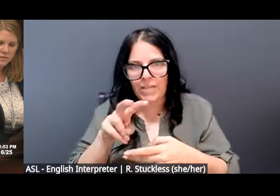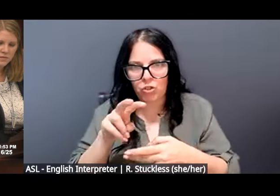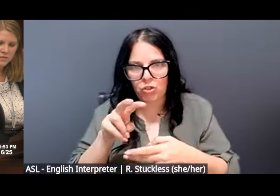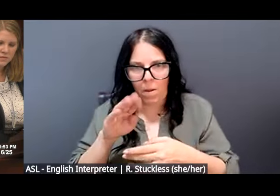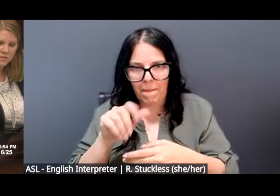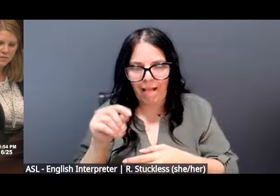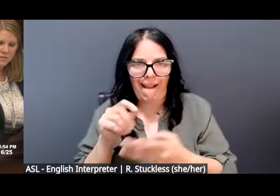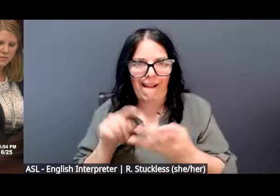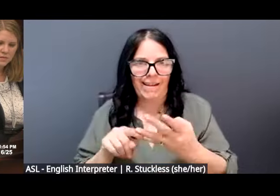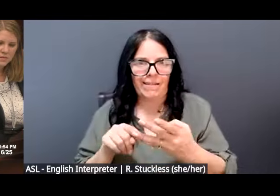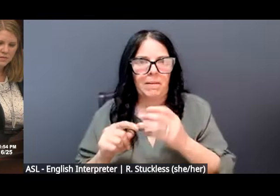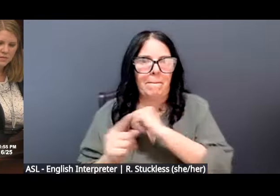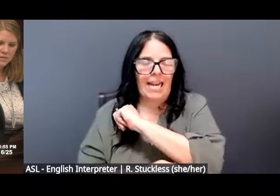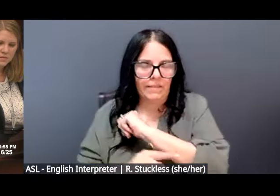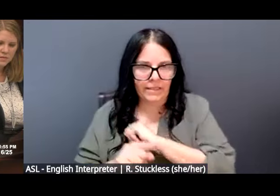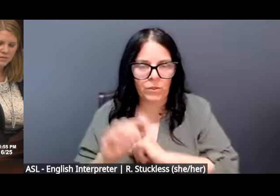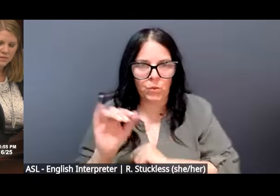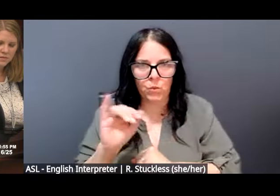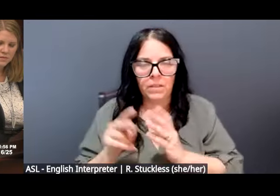while that